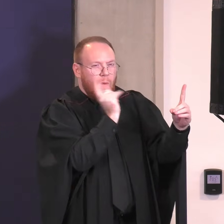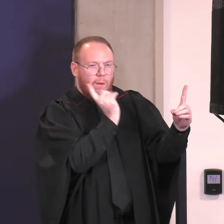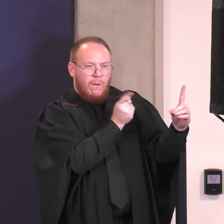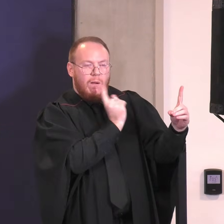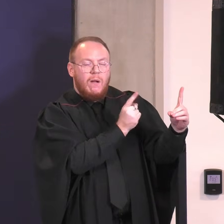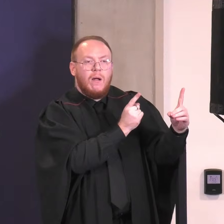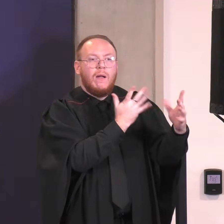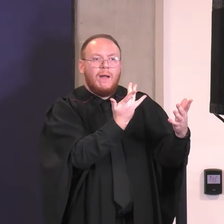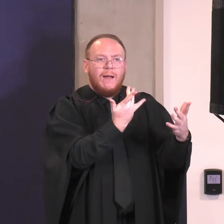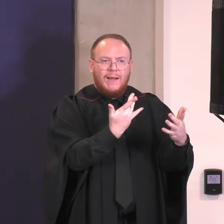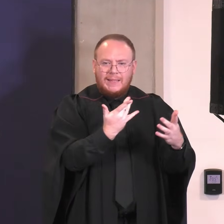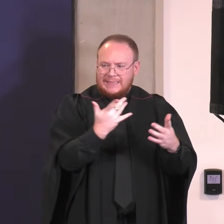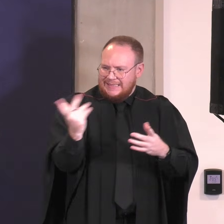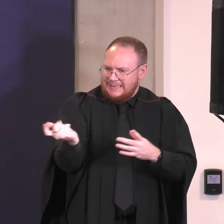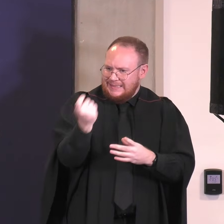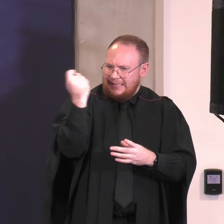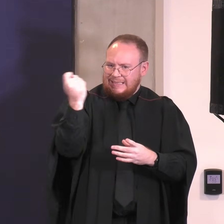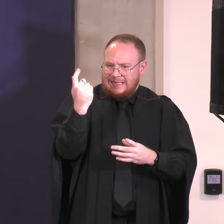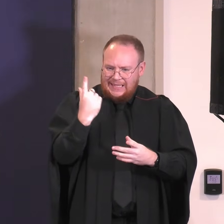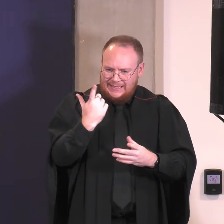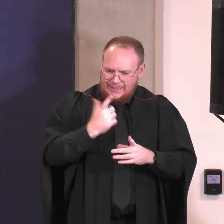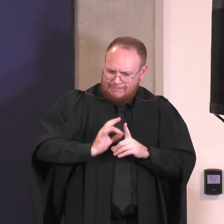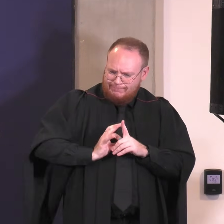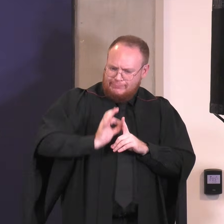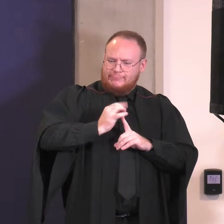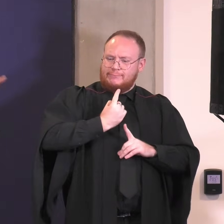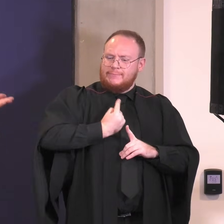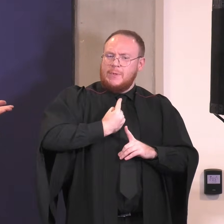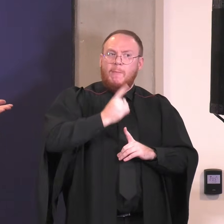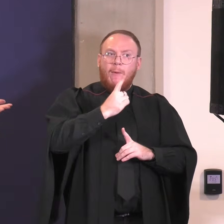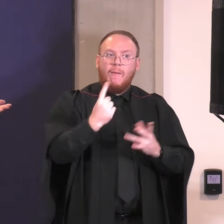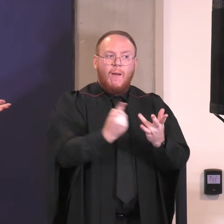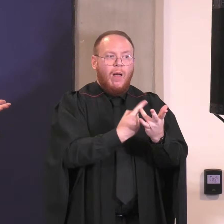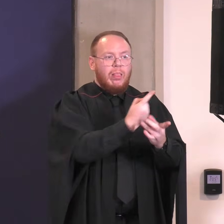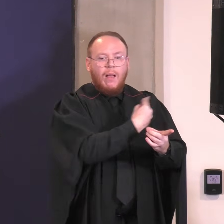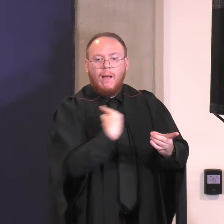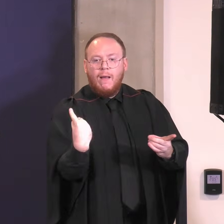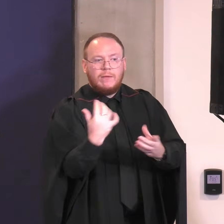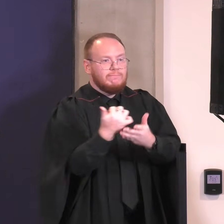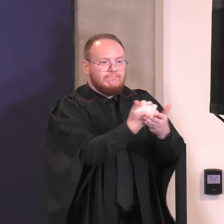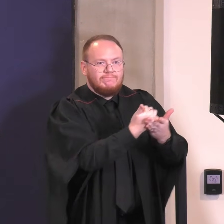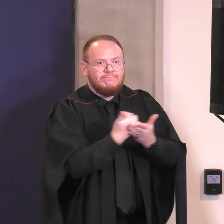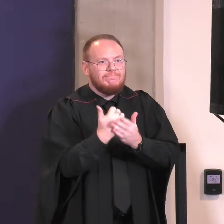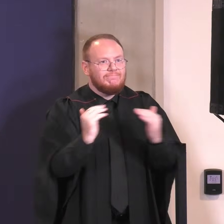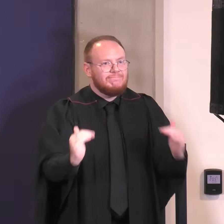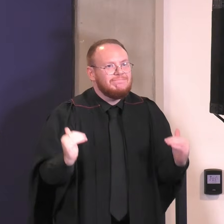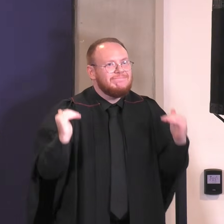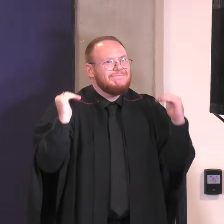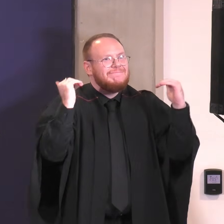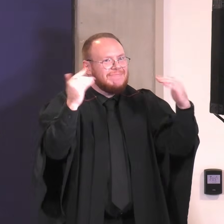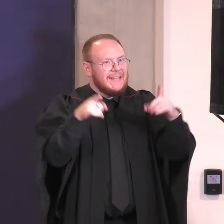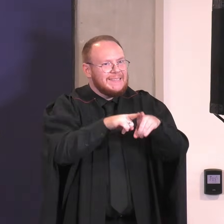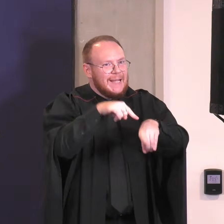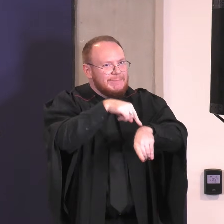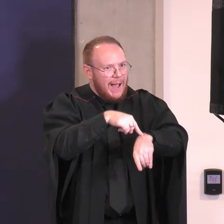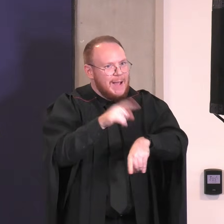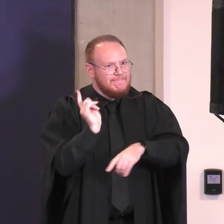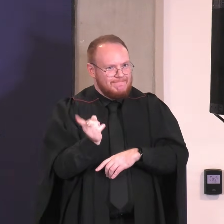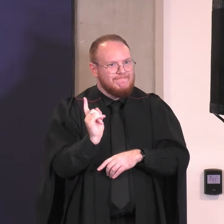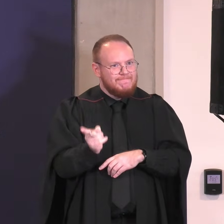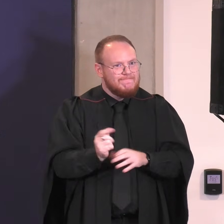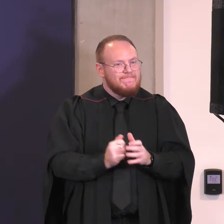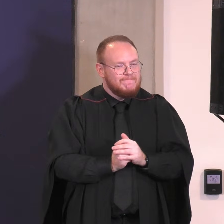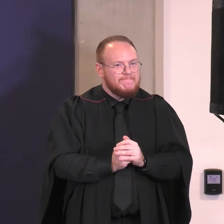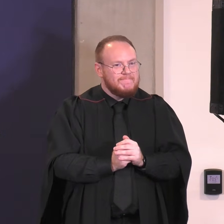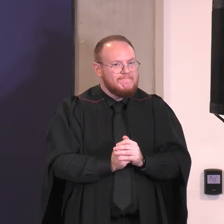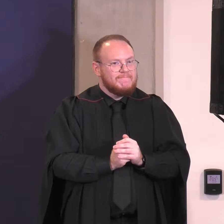just elevate you, it uplifts others around you at the same time. Because our class of 2025 has the power to drive